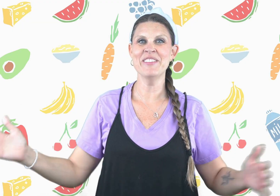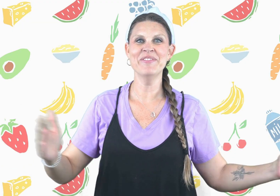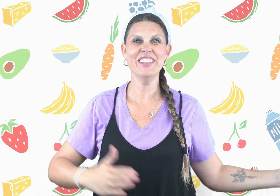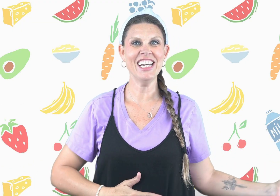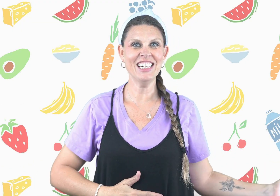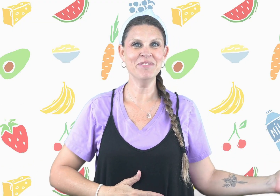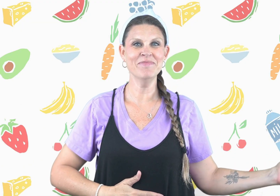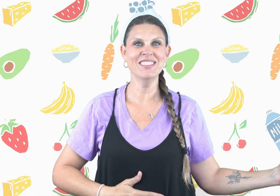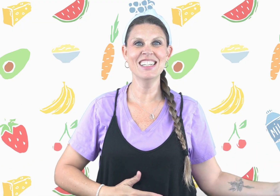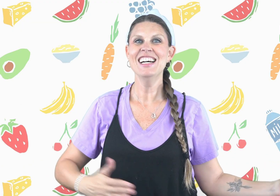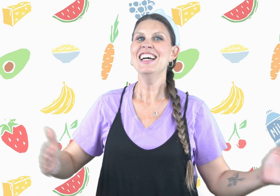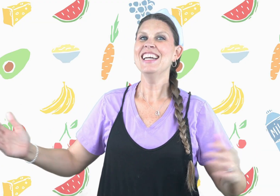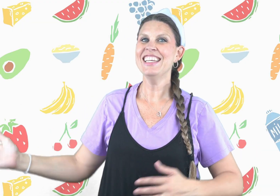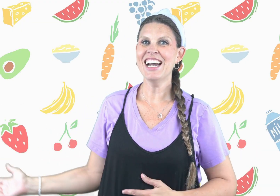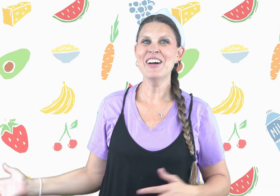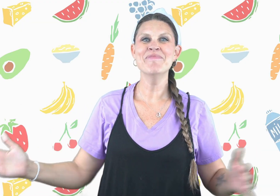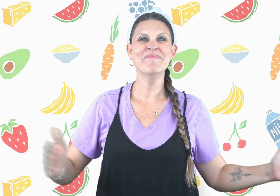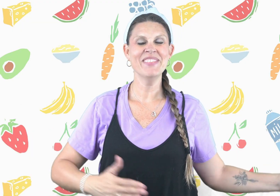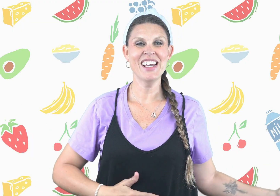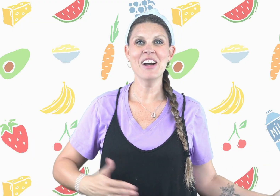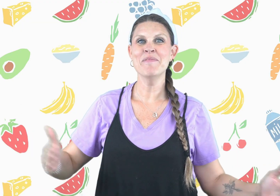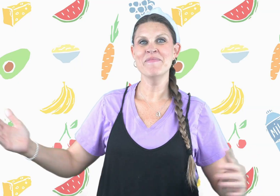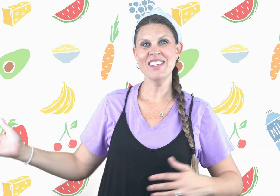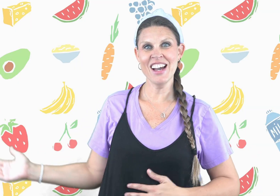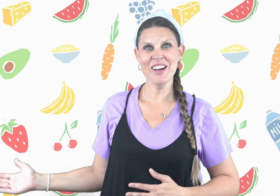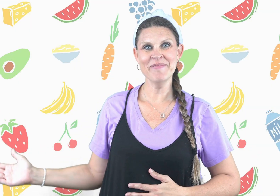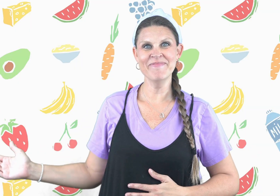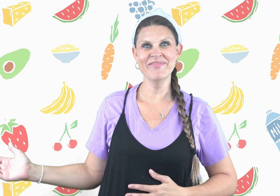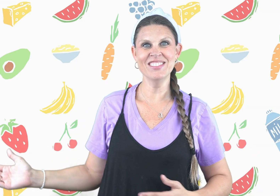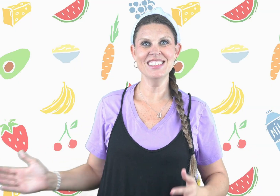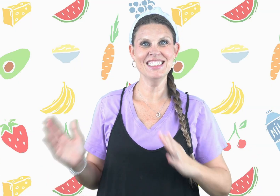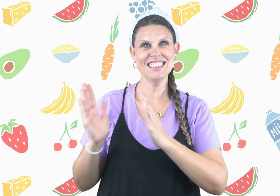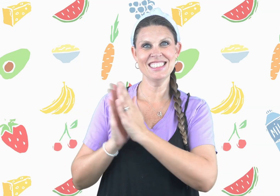yum, yum. Yum, yum, yum.